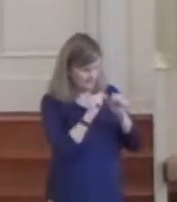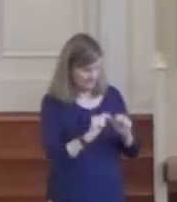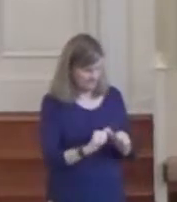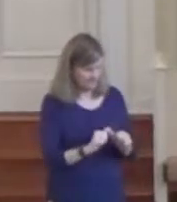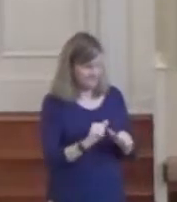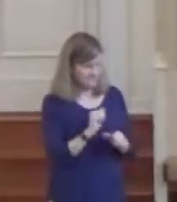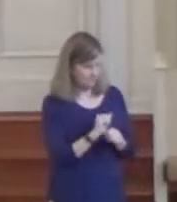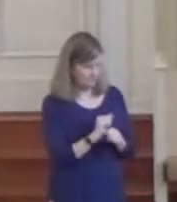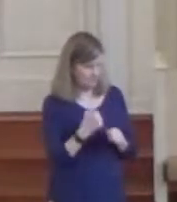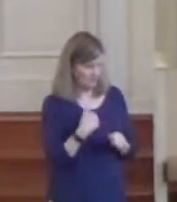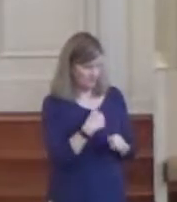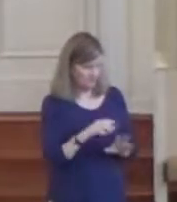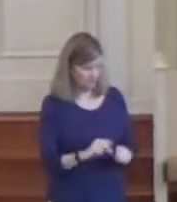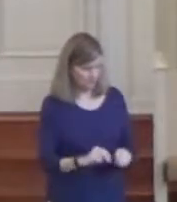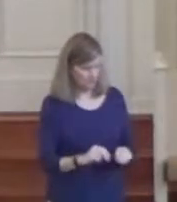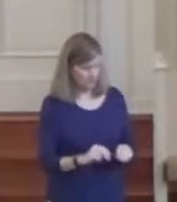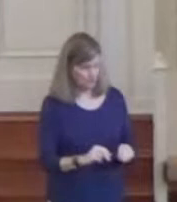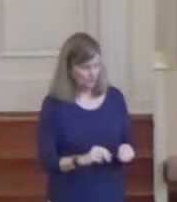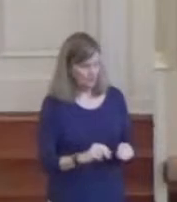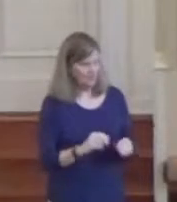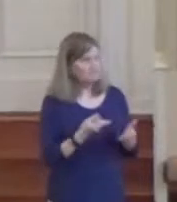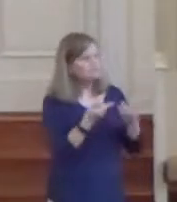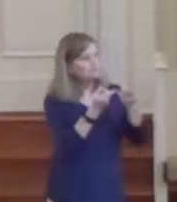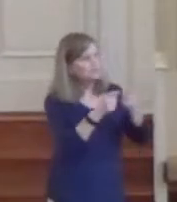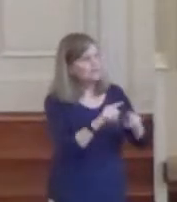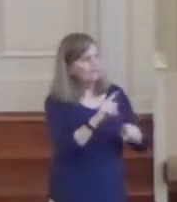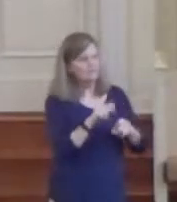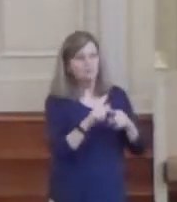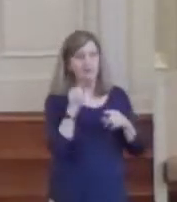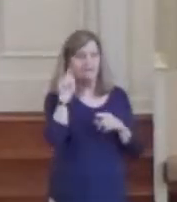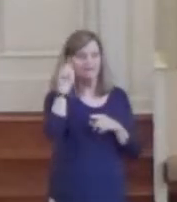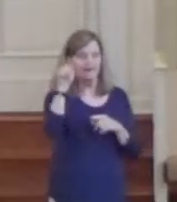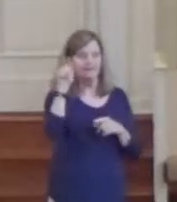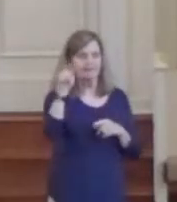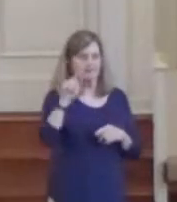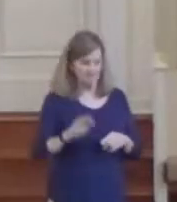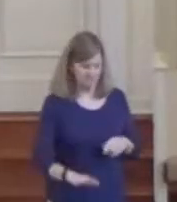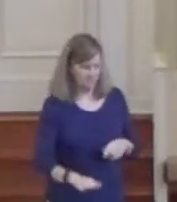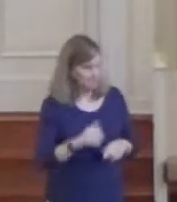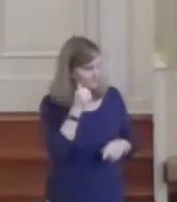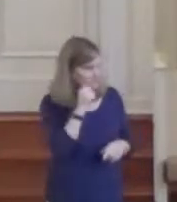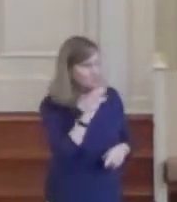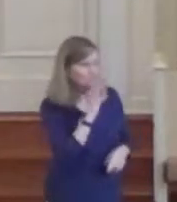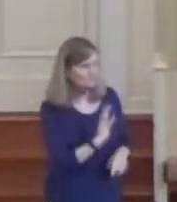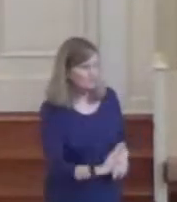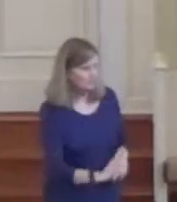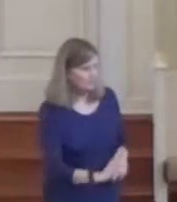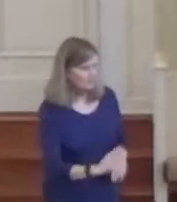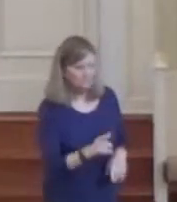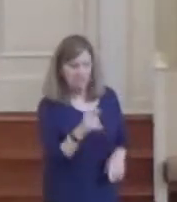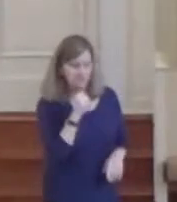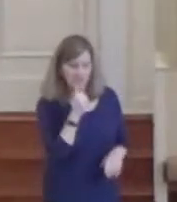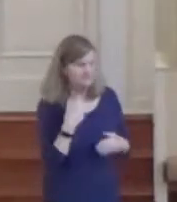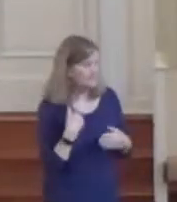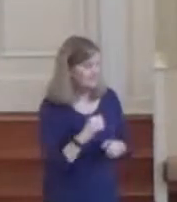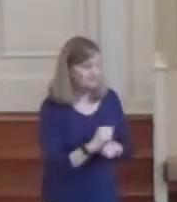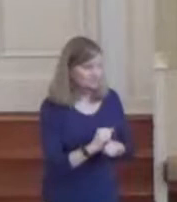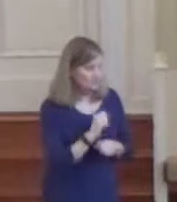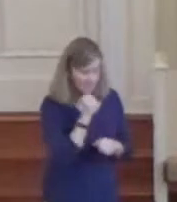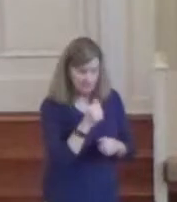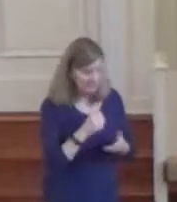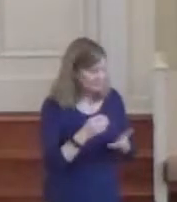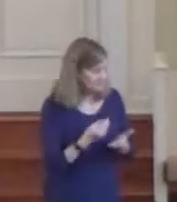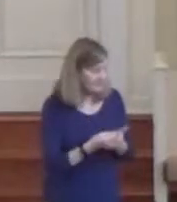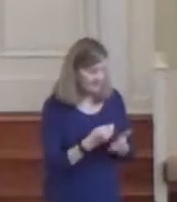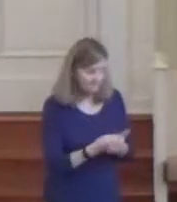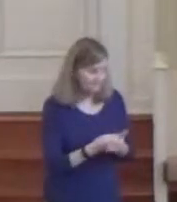do. It's what happens when I'm out in the narthex and there's a little girl, 4 years old. She doesn't have a job. She doesn't have a checkbook.